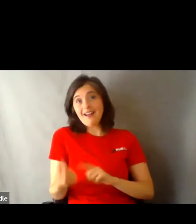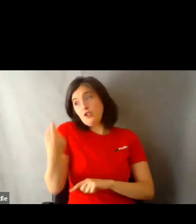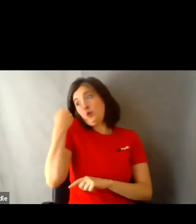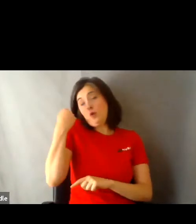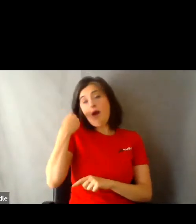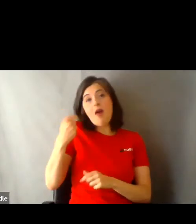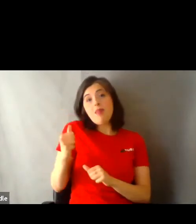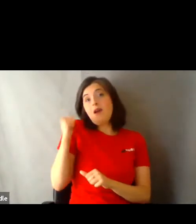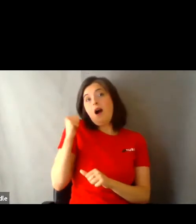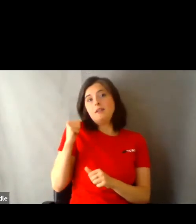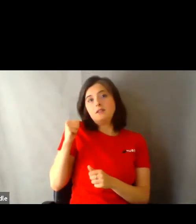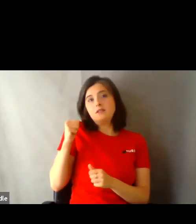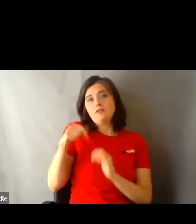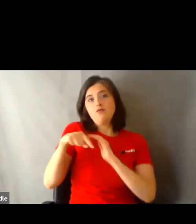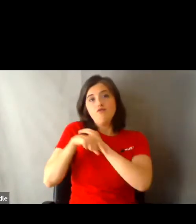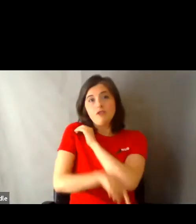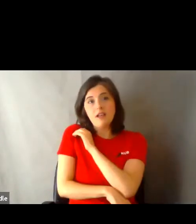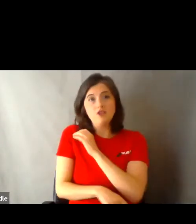months.